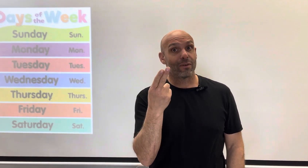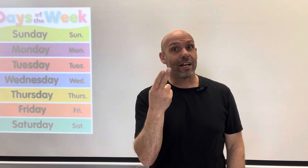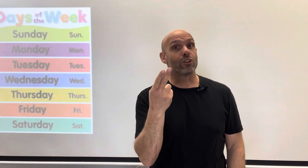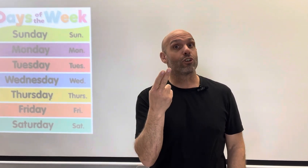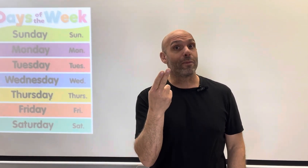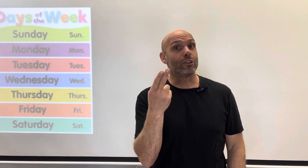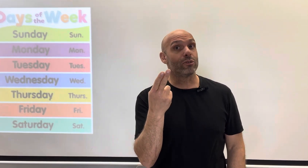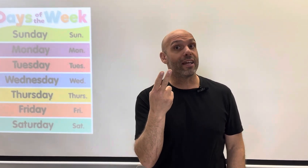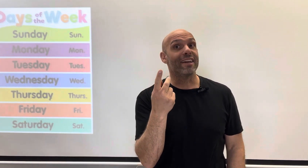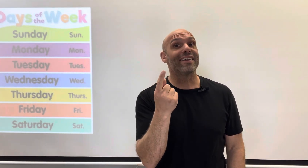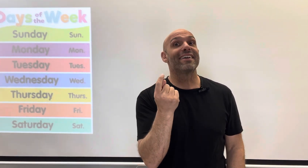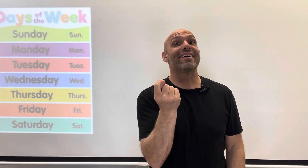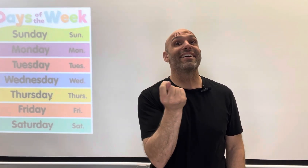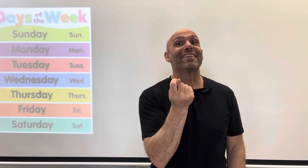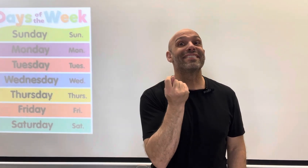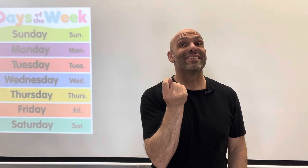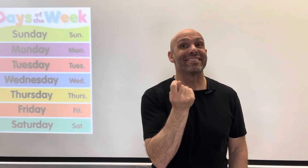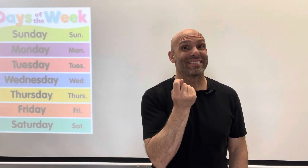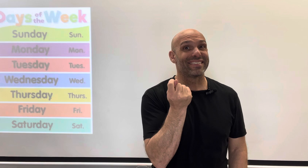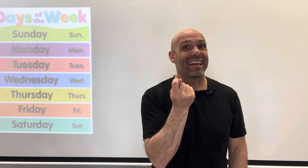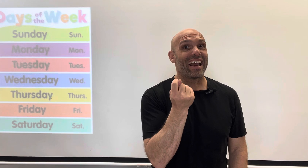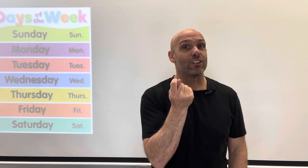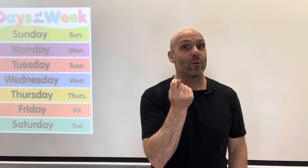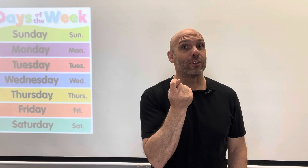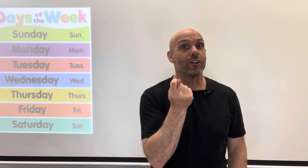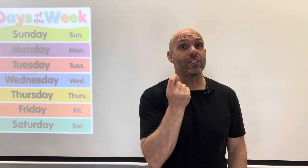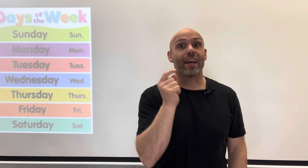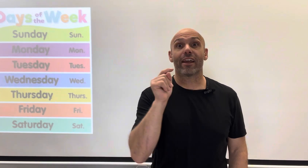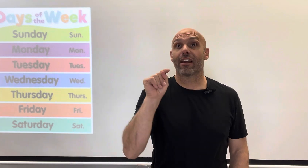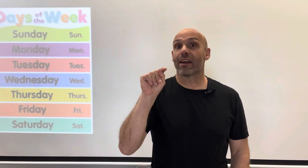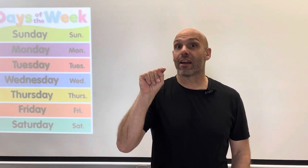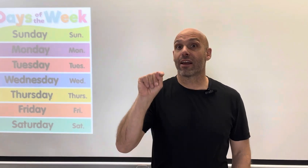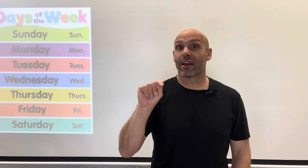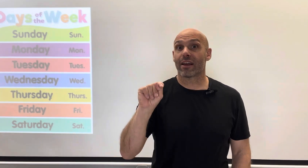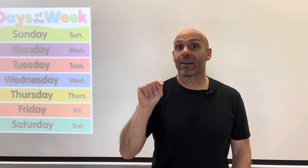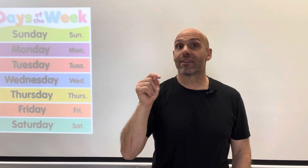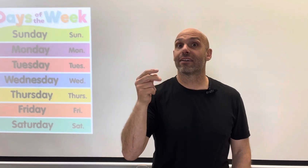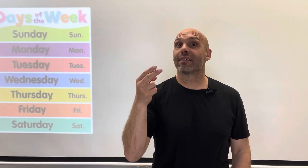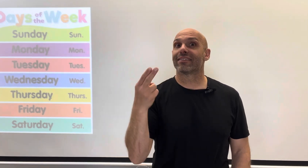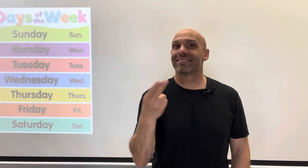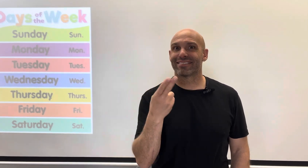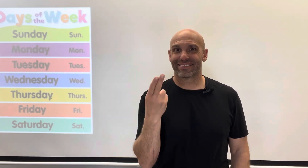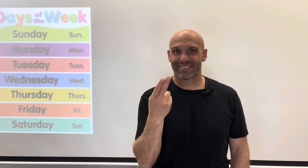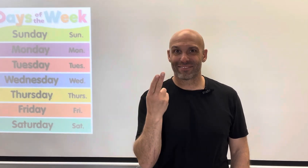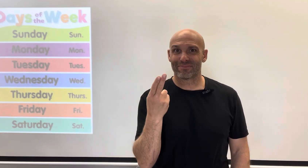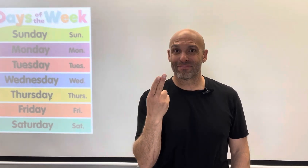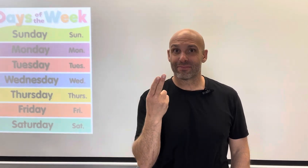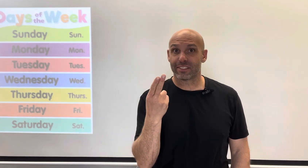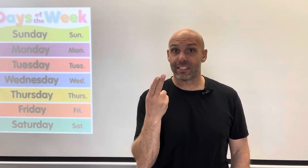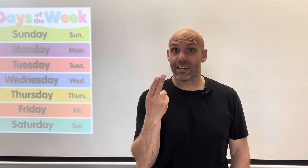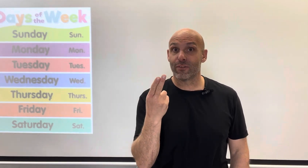Right? So show me Tuesday and show me Thursday. See the difference?